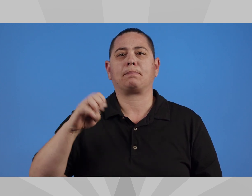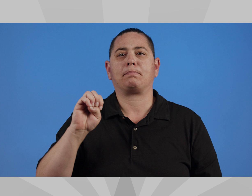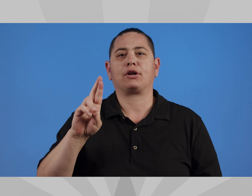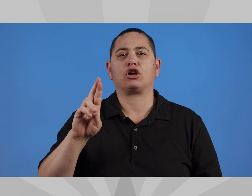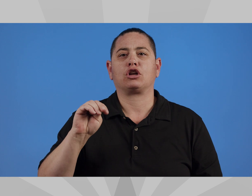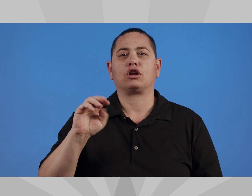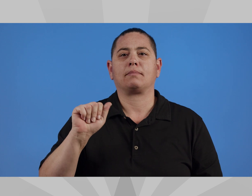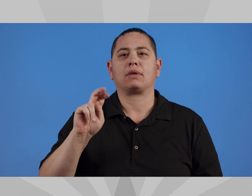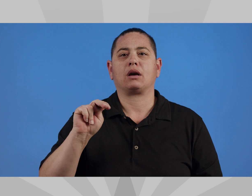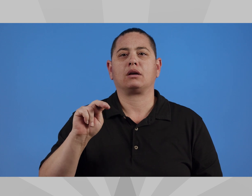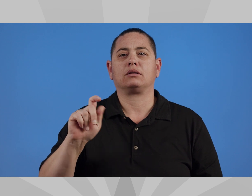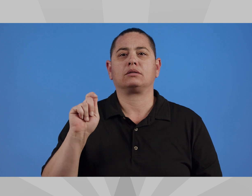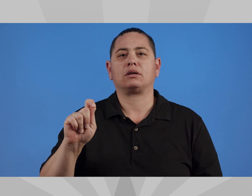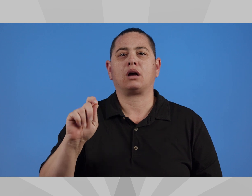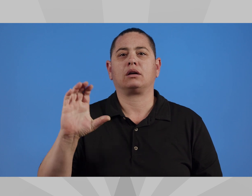http://www.votezipperman.com.